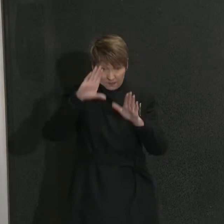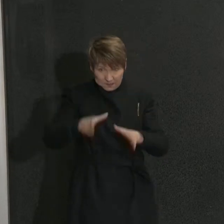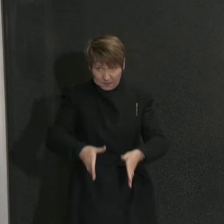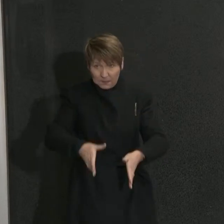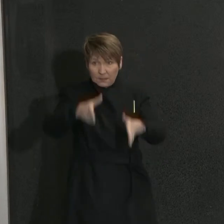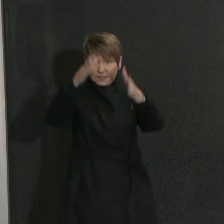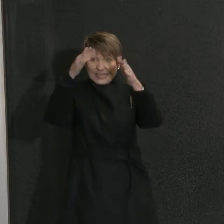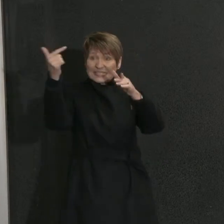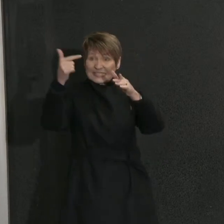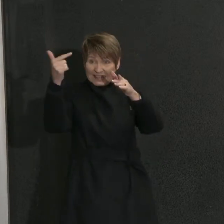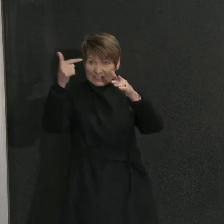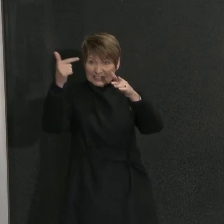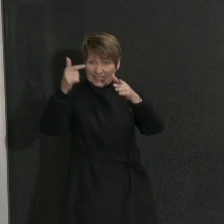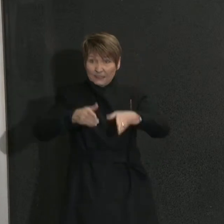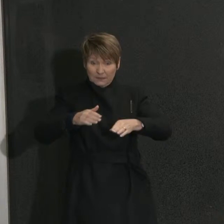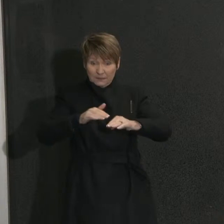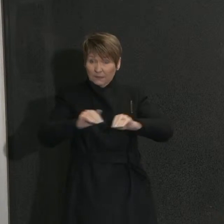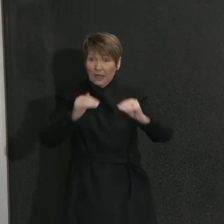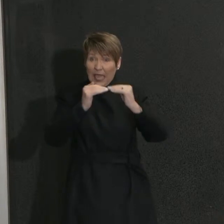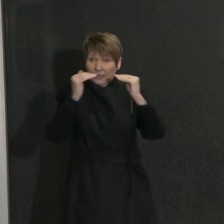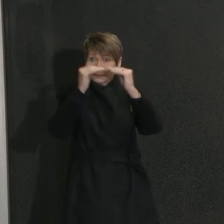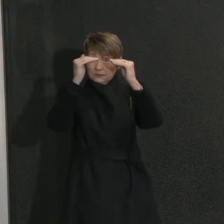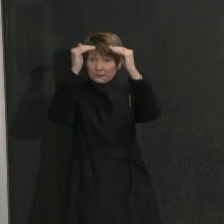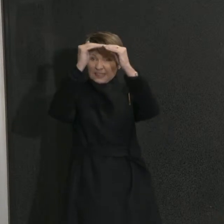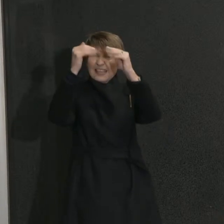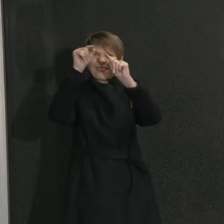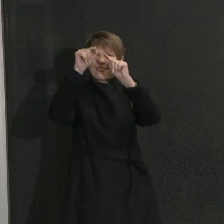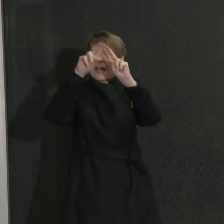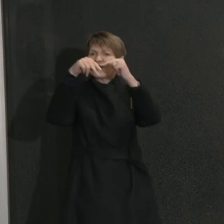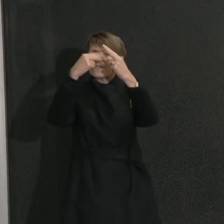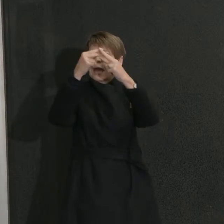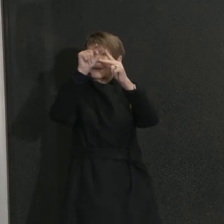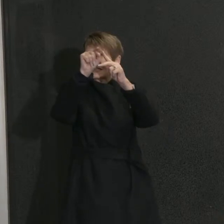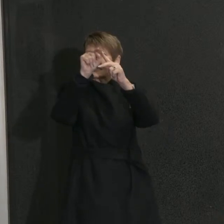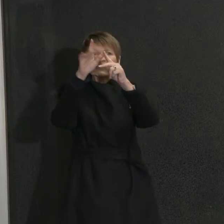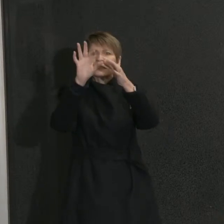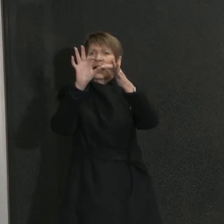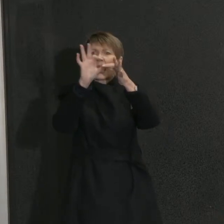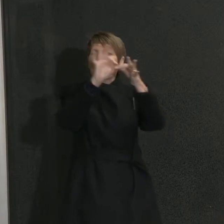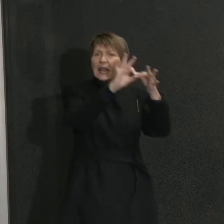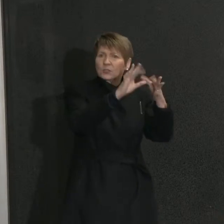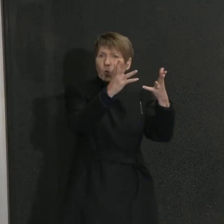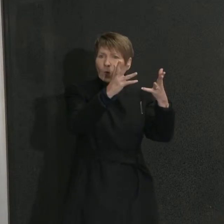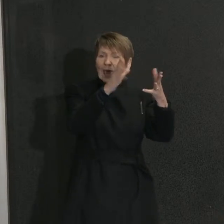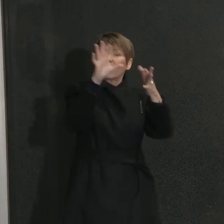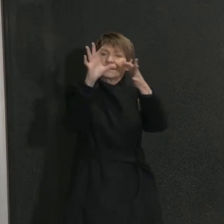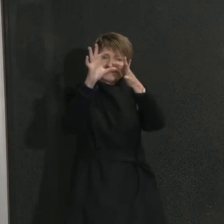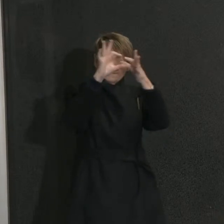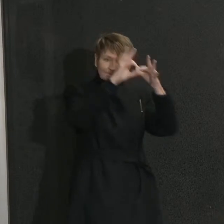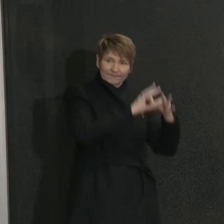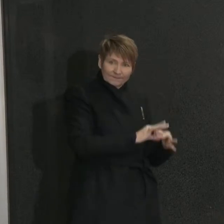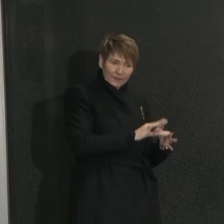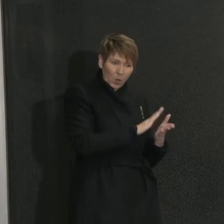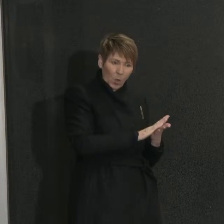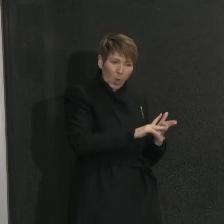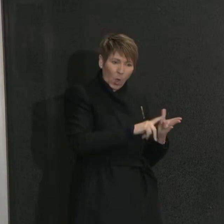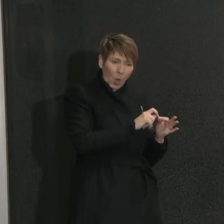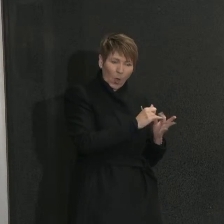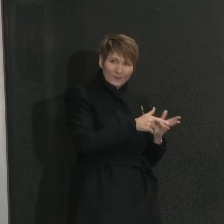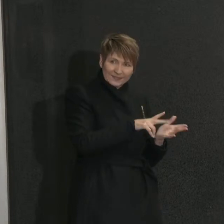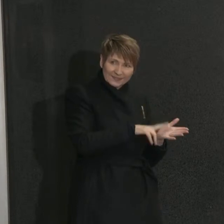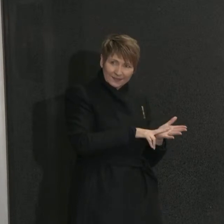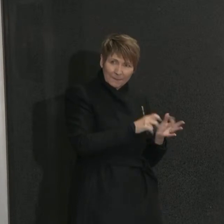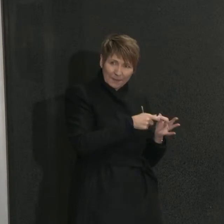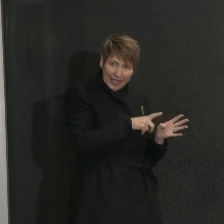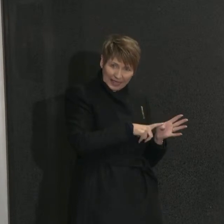And what is their connection with Hobson's? So it's a single household of 8 people. There is a connection. One of them is a student at Al-Taqwa